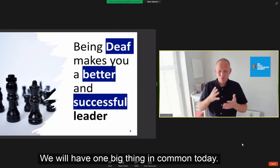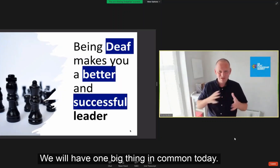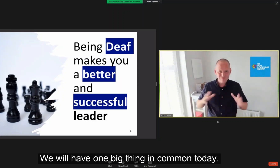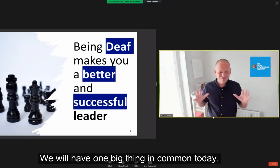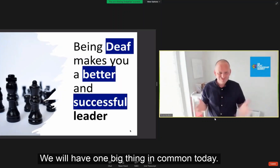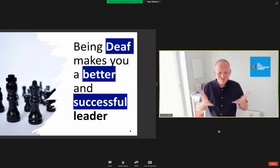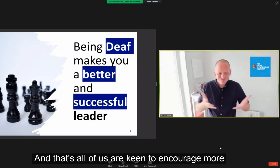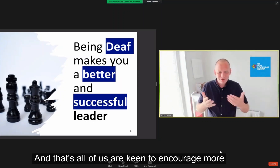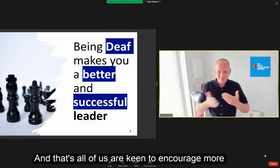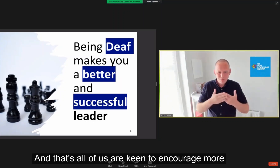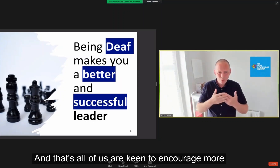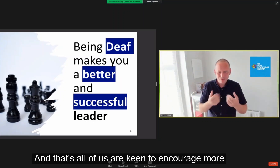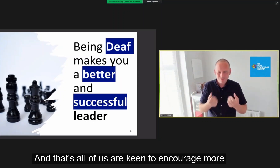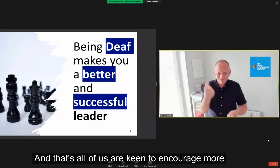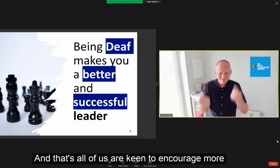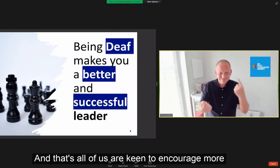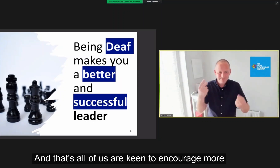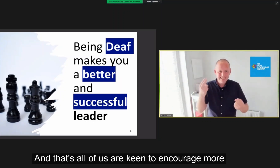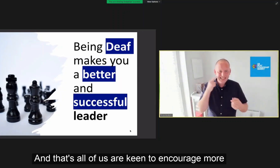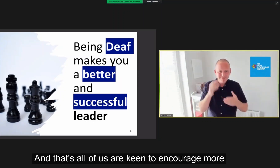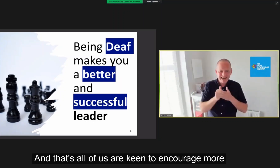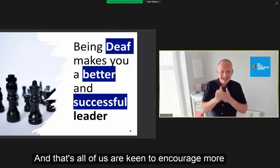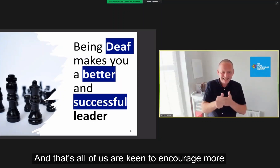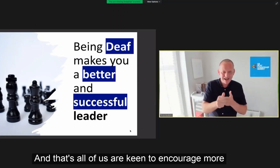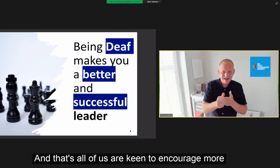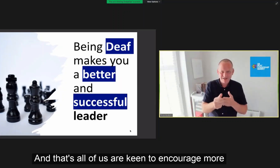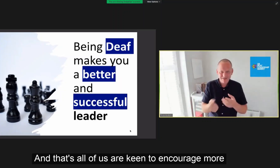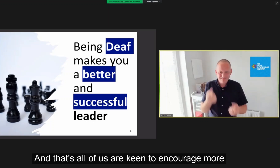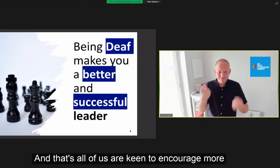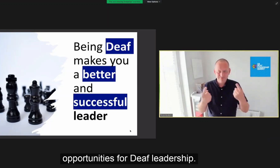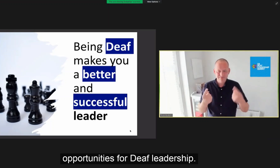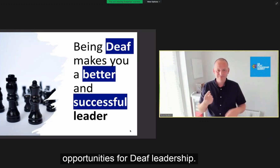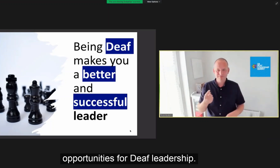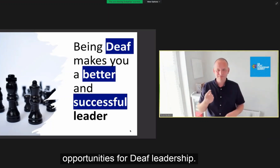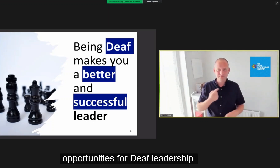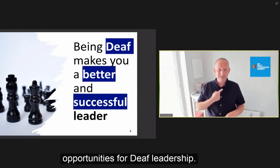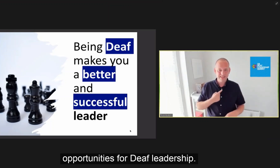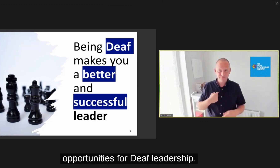and that's that all of us are keen to encourage more opportunities for deaf leadership.